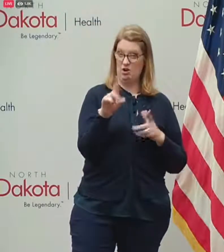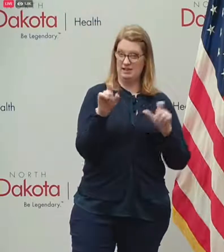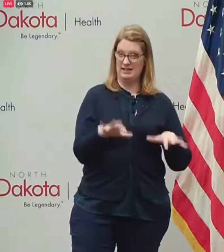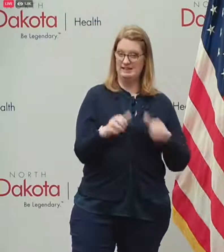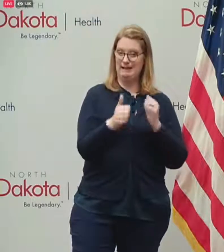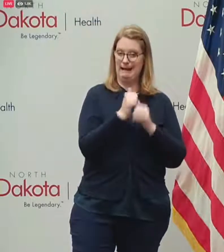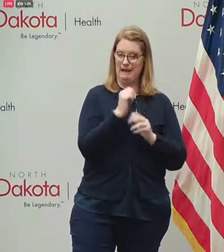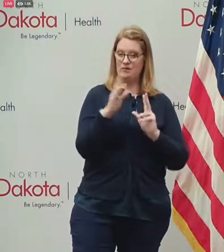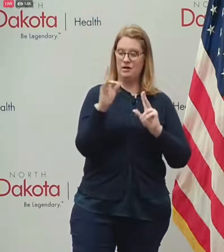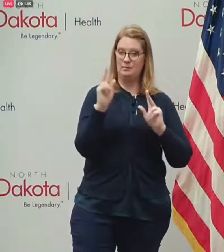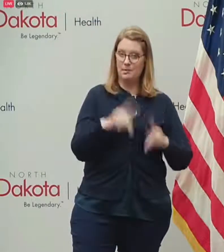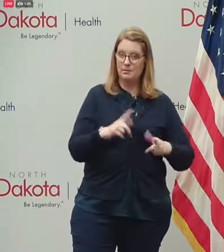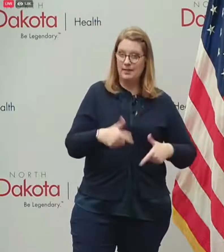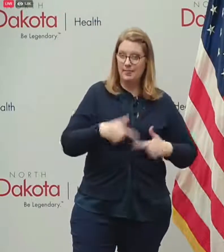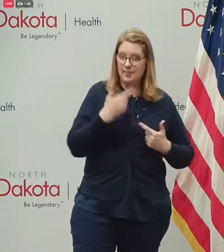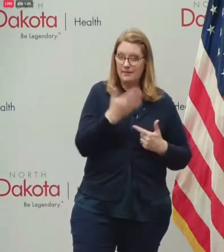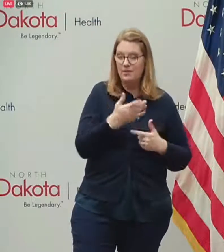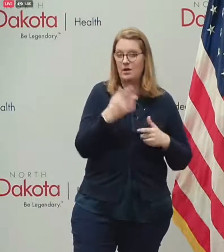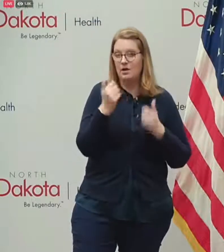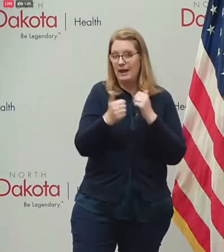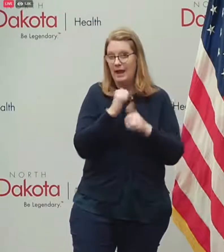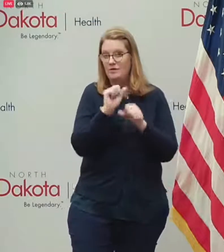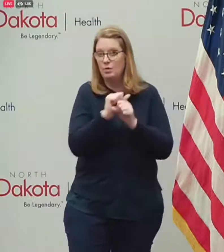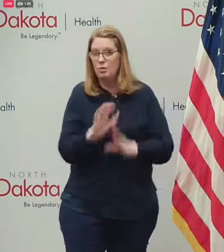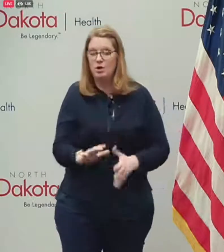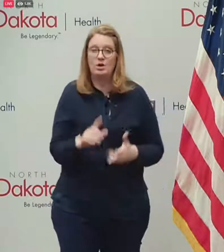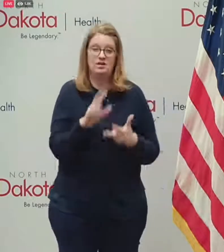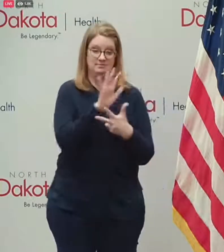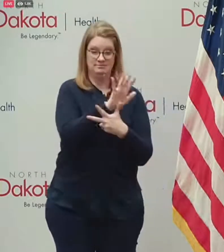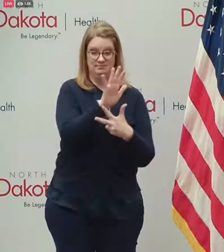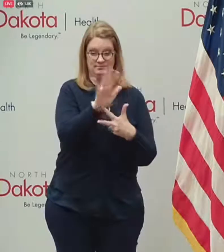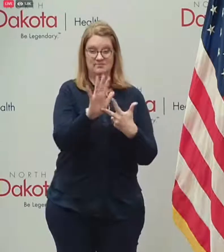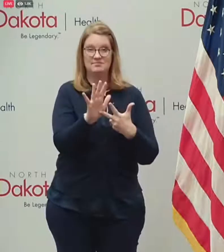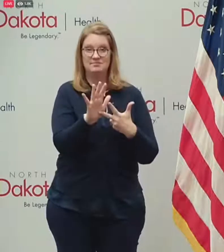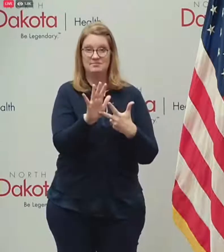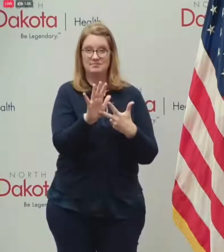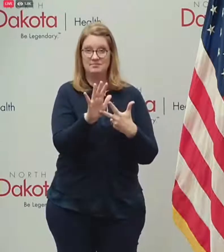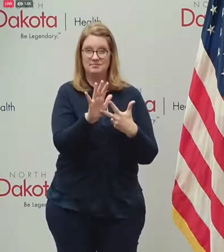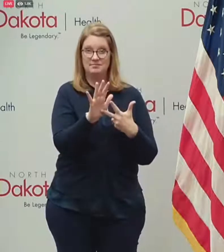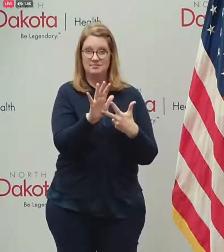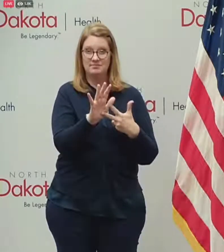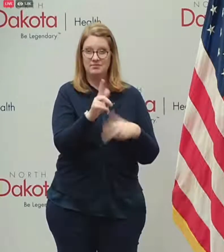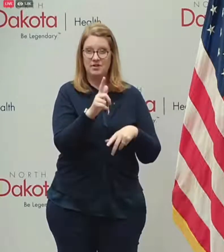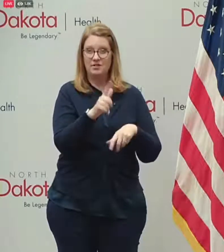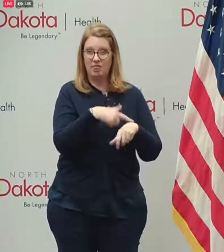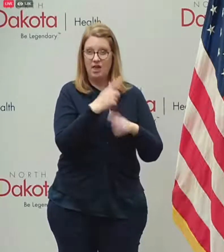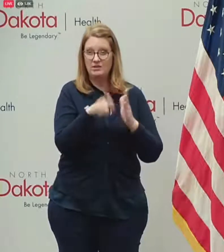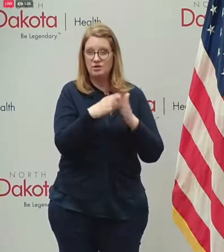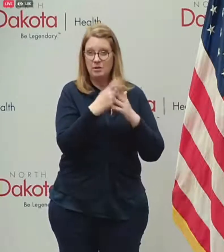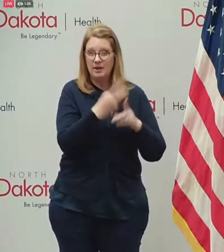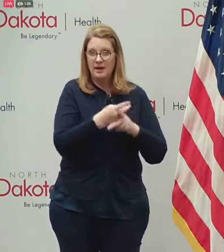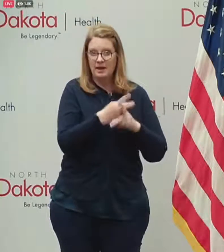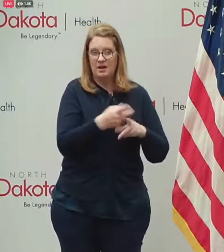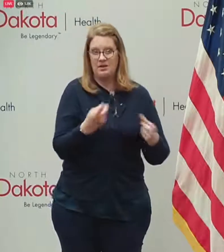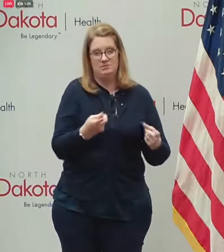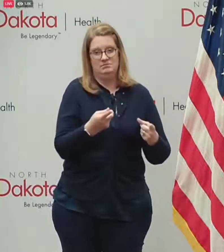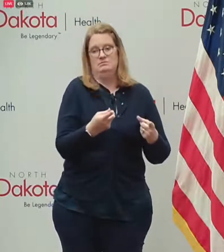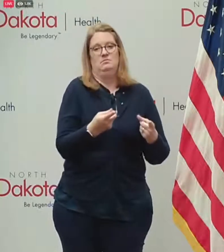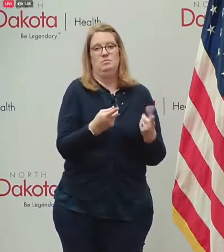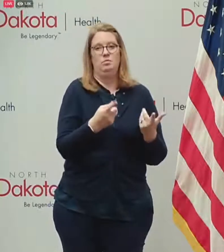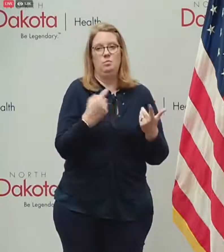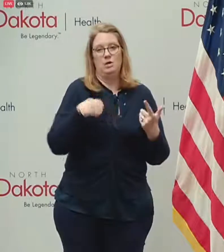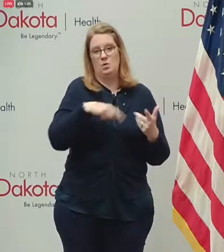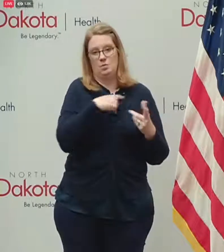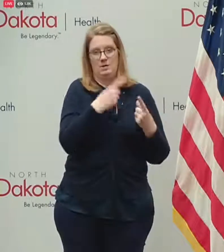every worker in all three lines, assisted, basic, and skilled nursing, really no one else got that done. So the national rule comes along, it